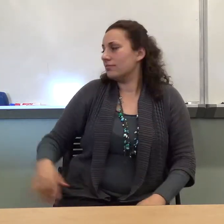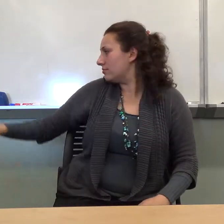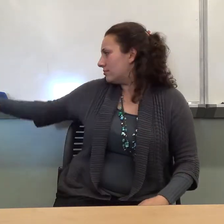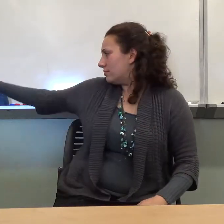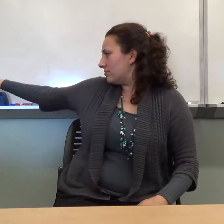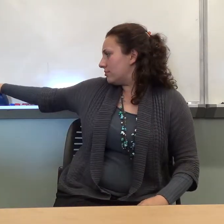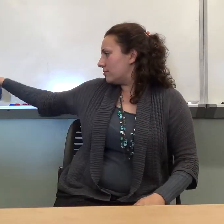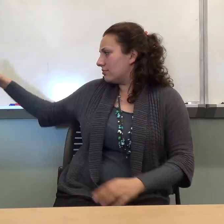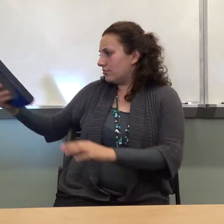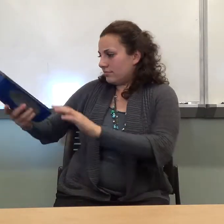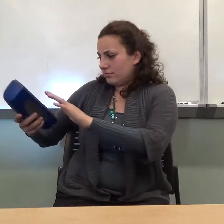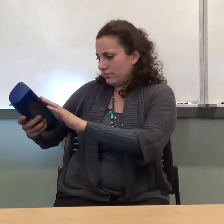No, it's not. All right, this will have to be